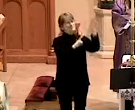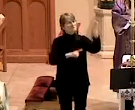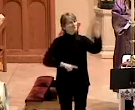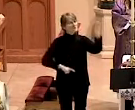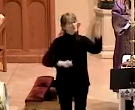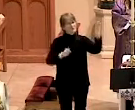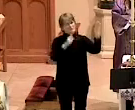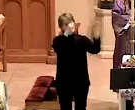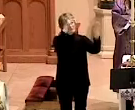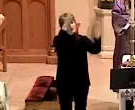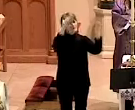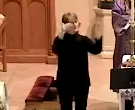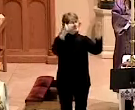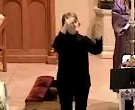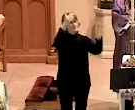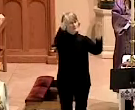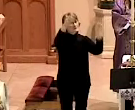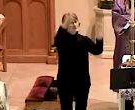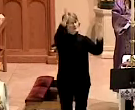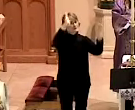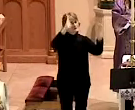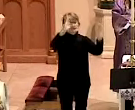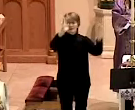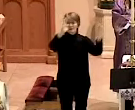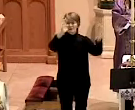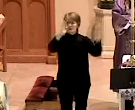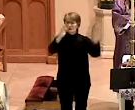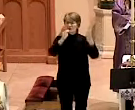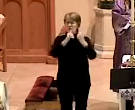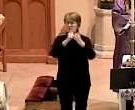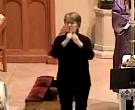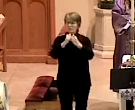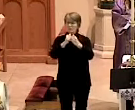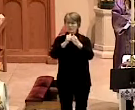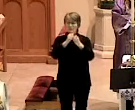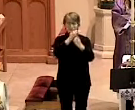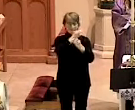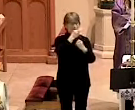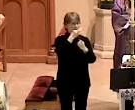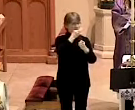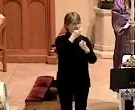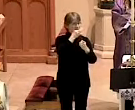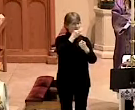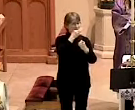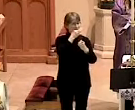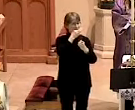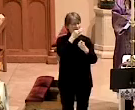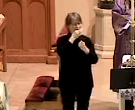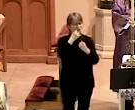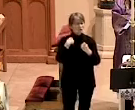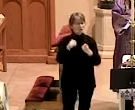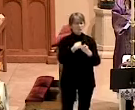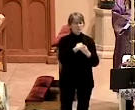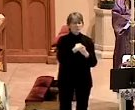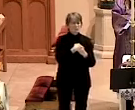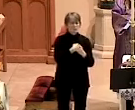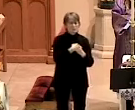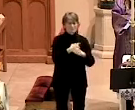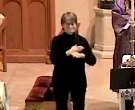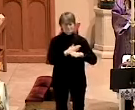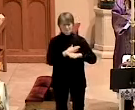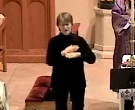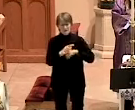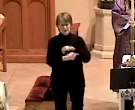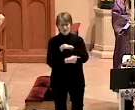Holy Father, Almighty and Eternal God, for through bodily fasting you restrain our faults, raise up